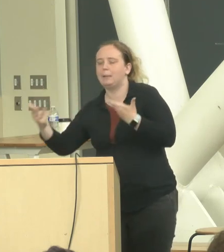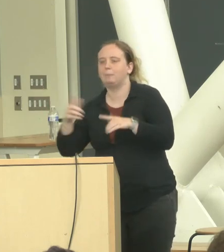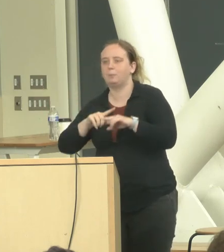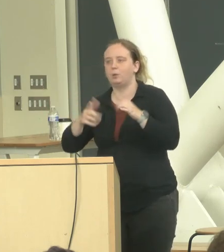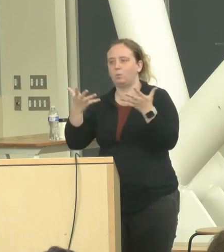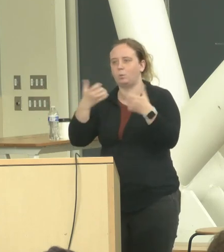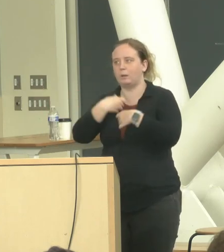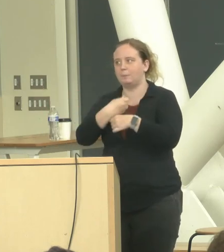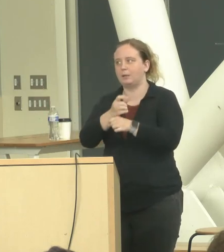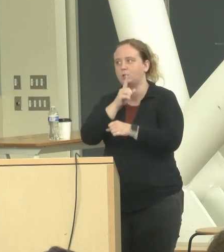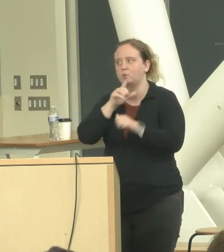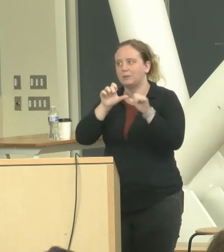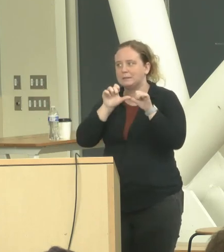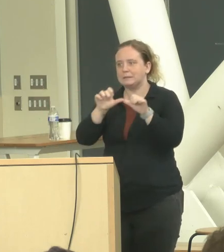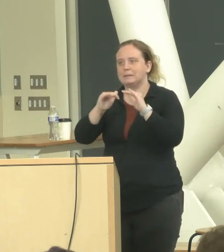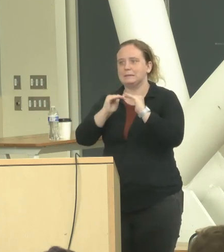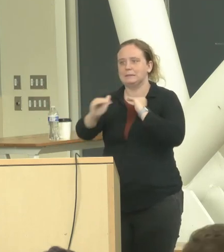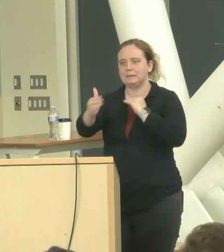thank you for your question, sir.